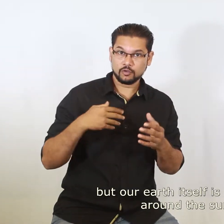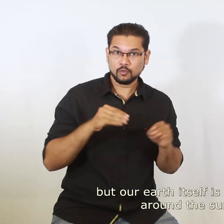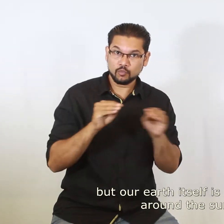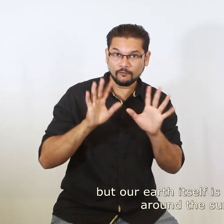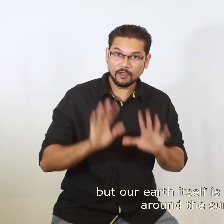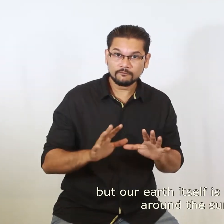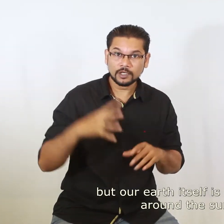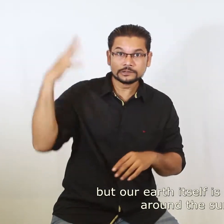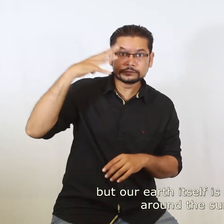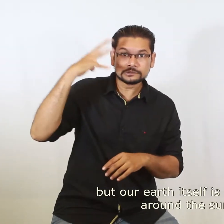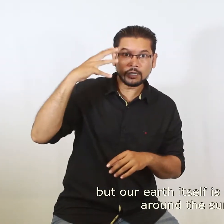is revolving around the sun.